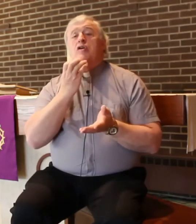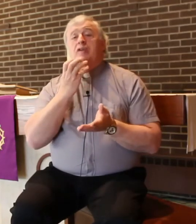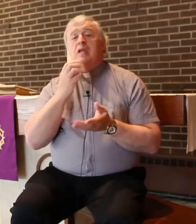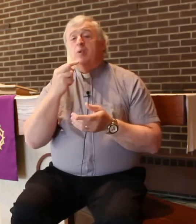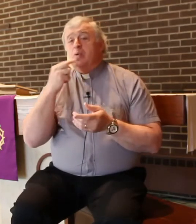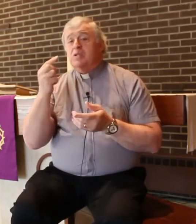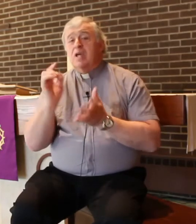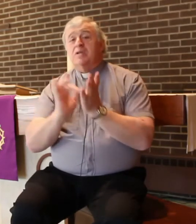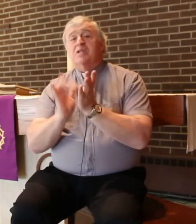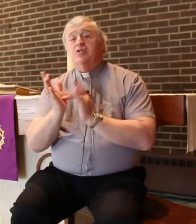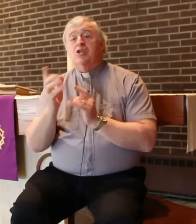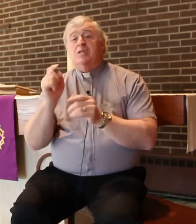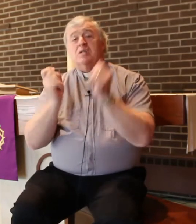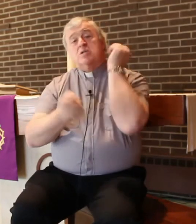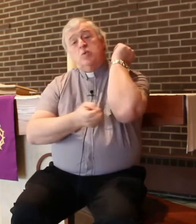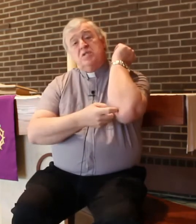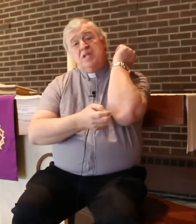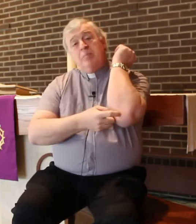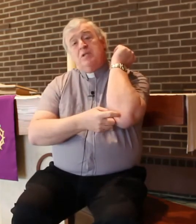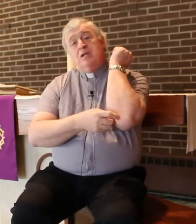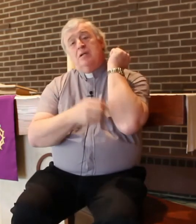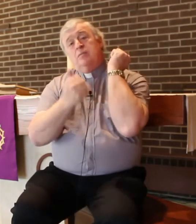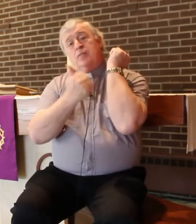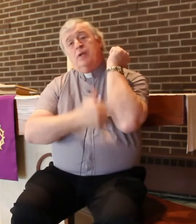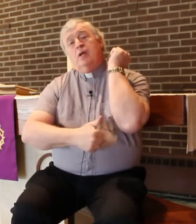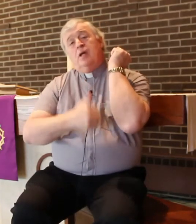of Hebrews says that Jesus was tempted